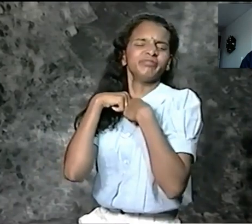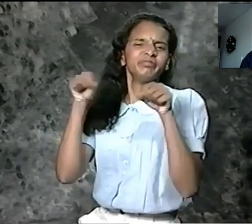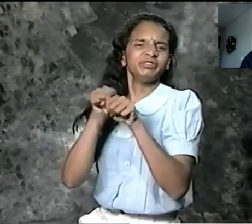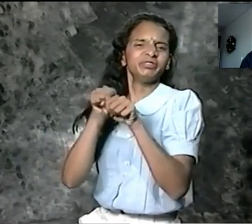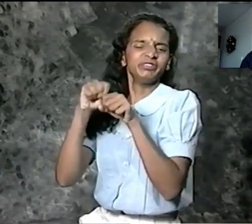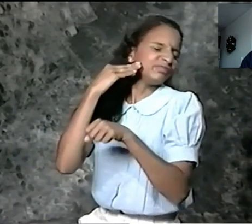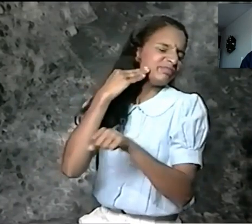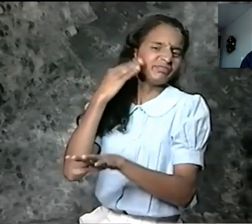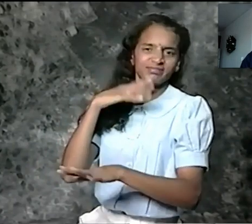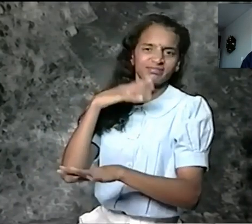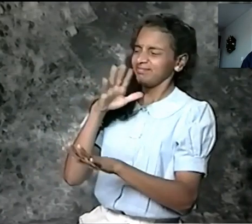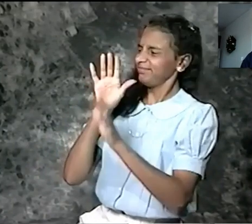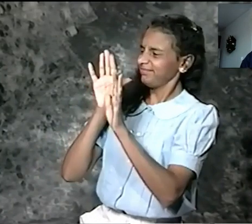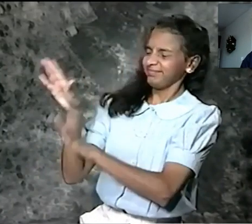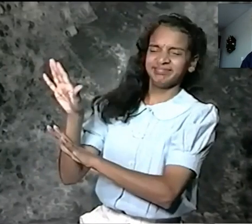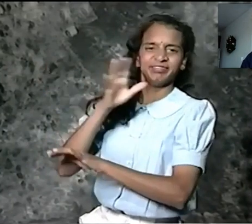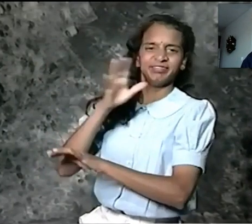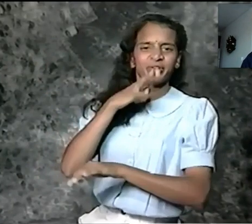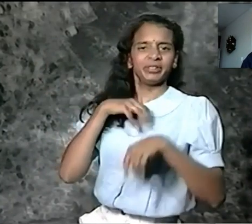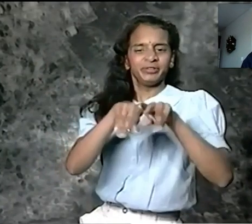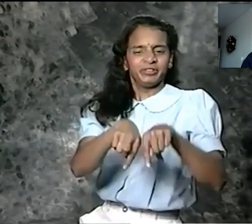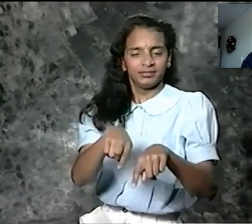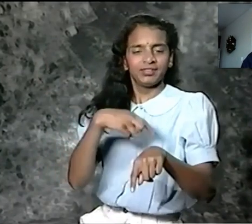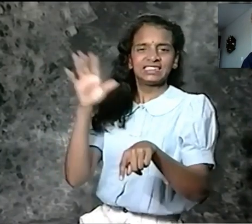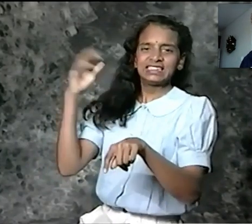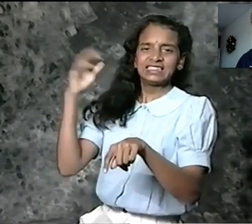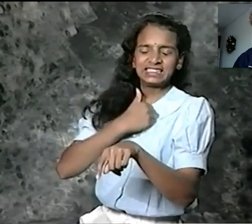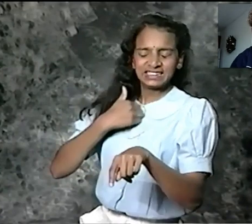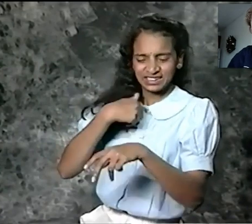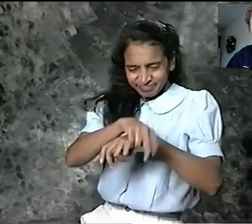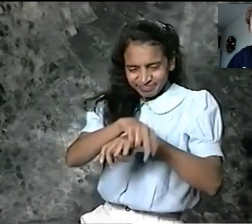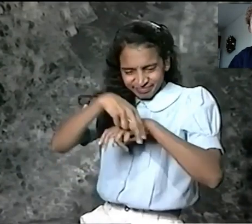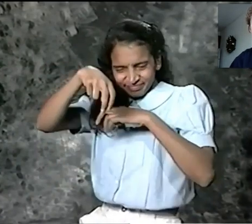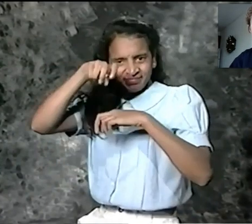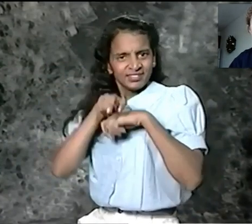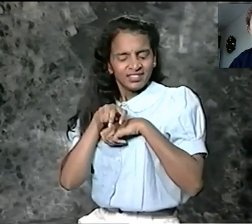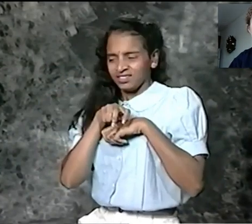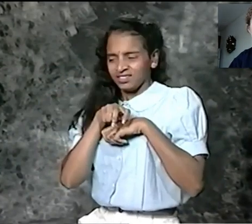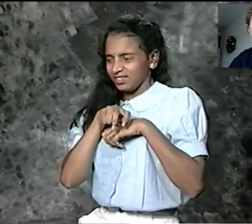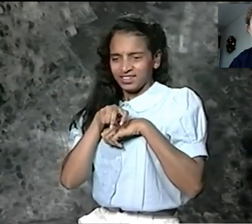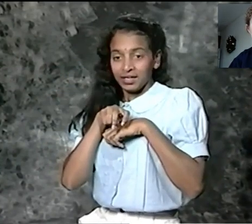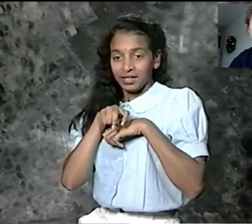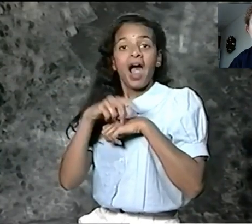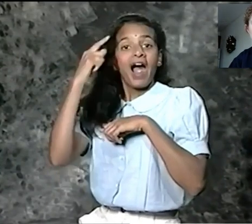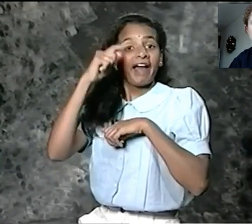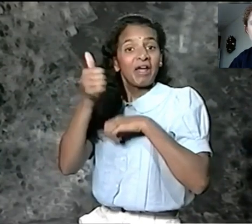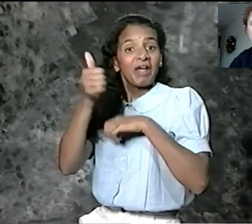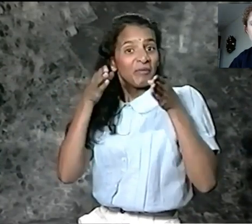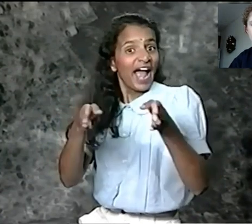So I took my pillow and I put it underneath my feet or my seat, and I get all comfortable. And then I